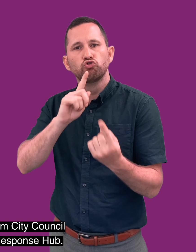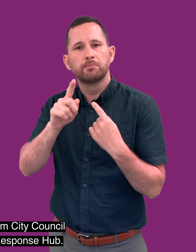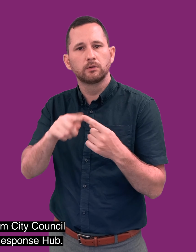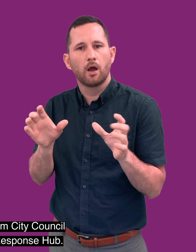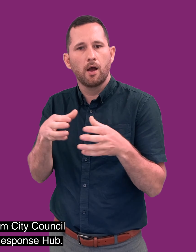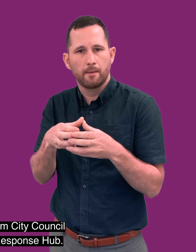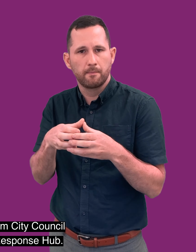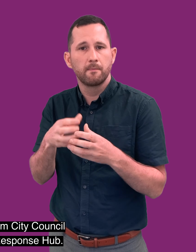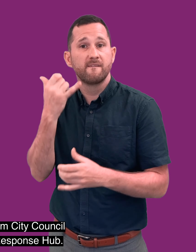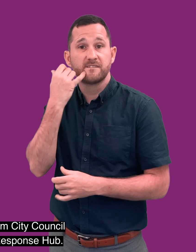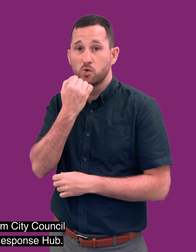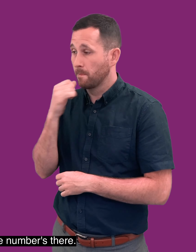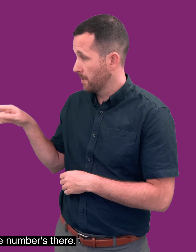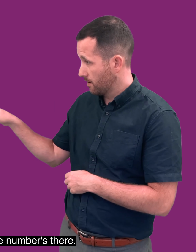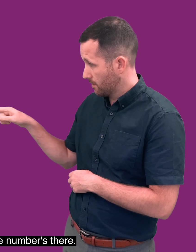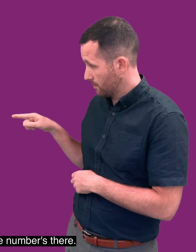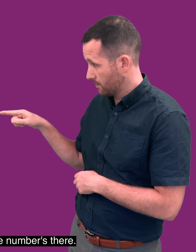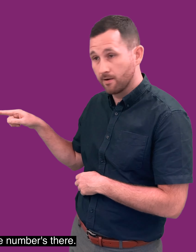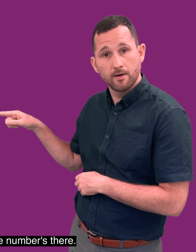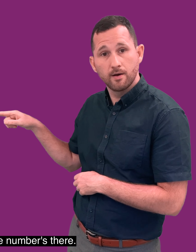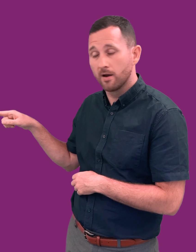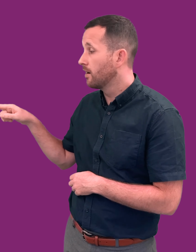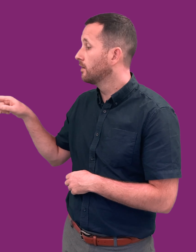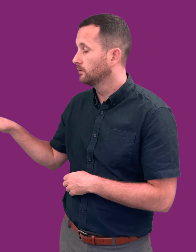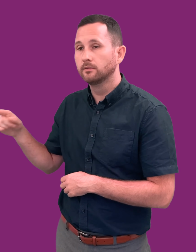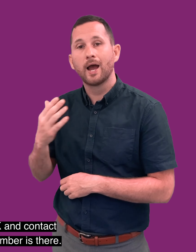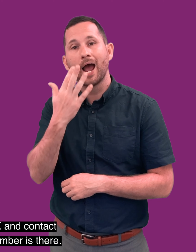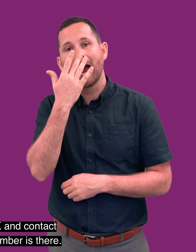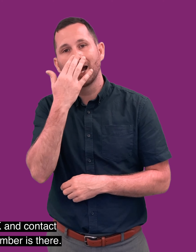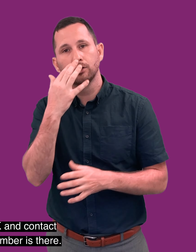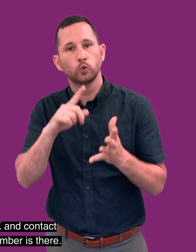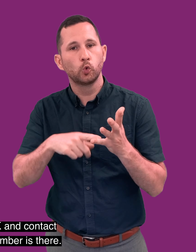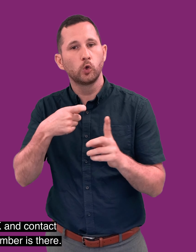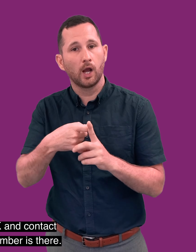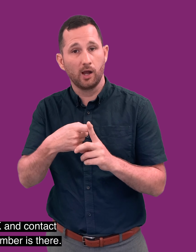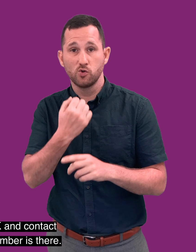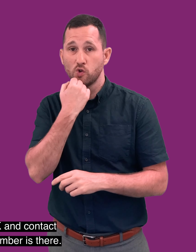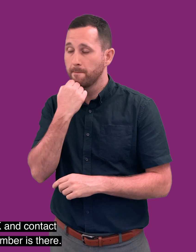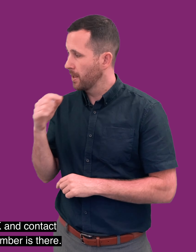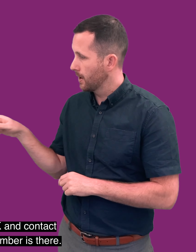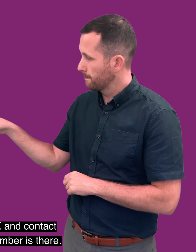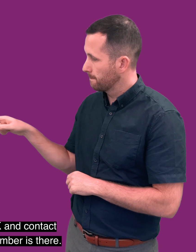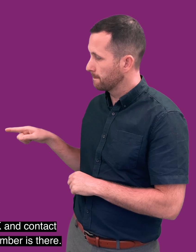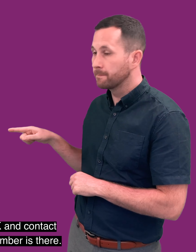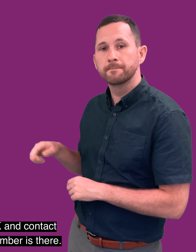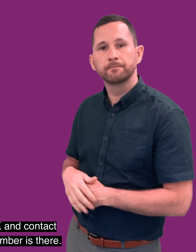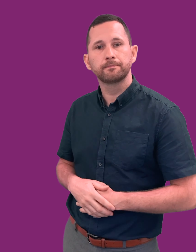Response Hub. Again, the phone number's there. And Age UK, and contact telephone number is